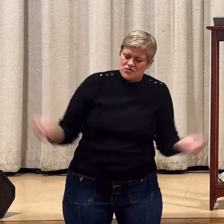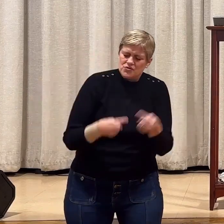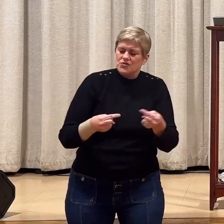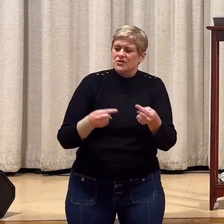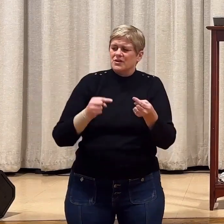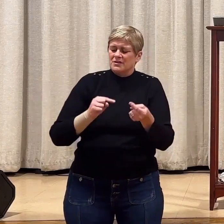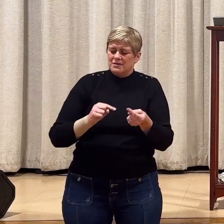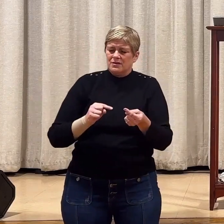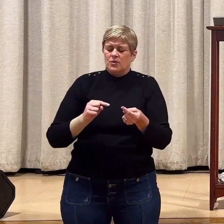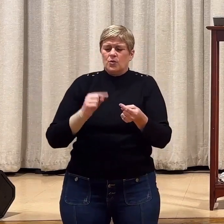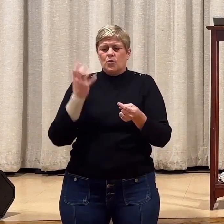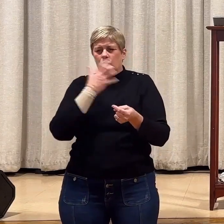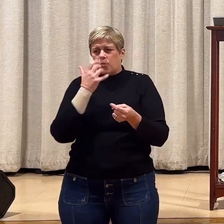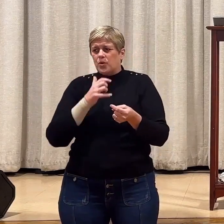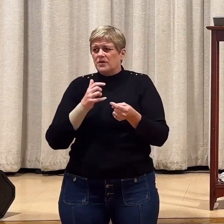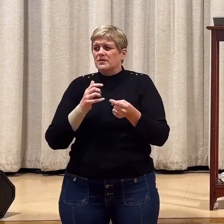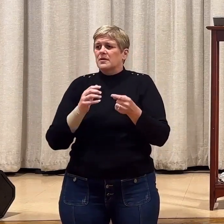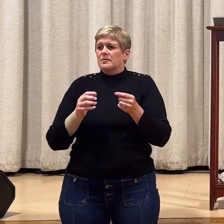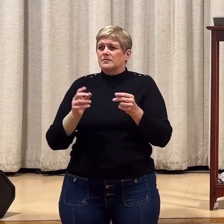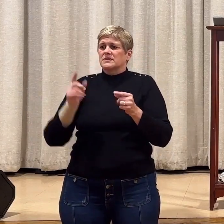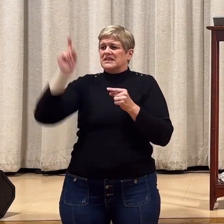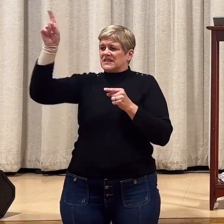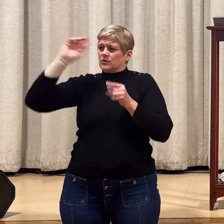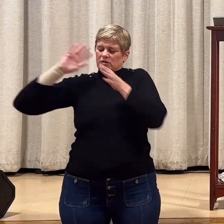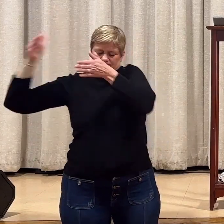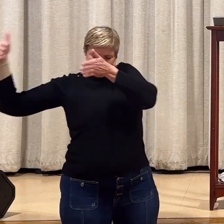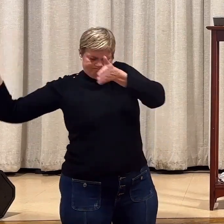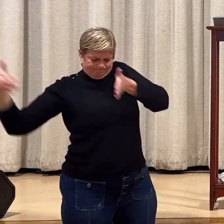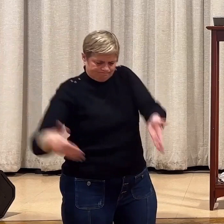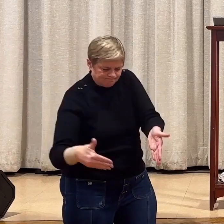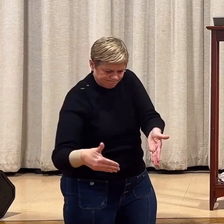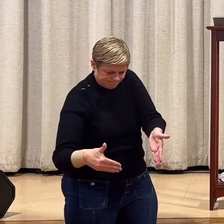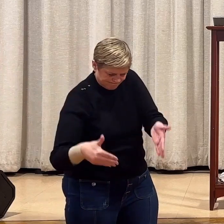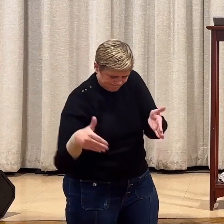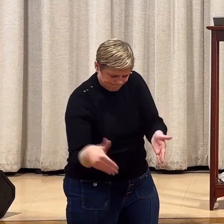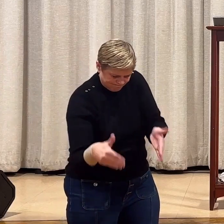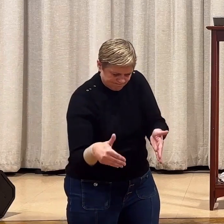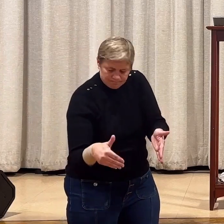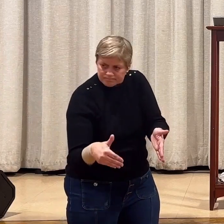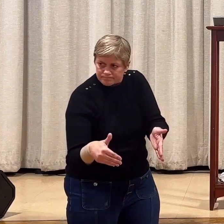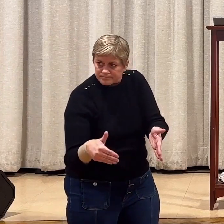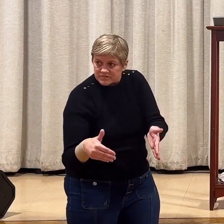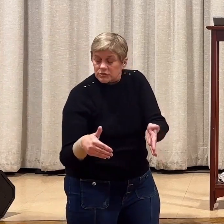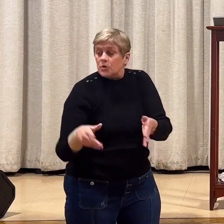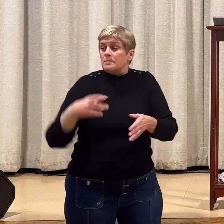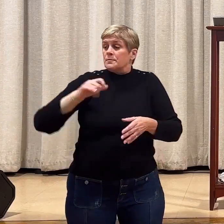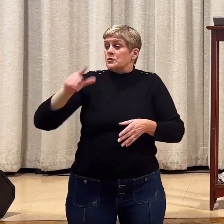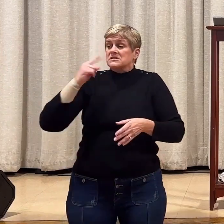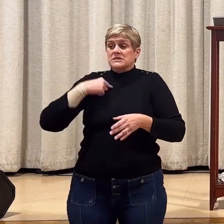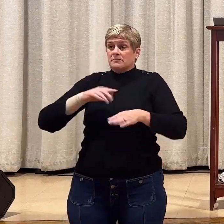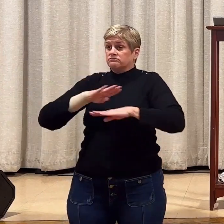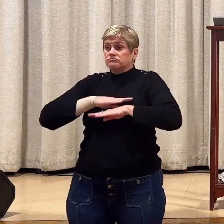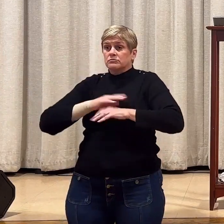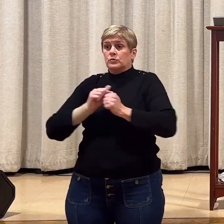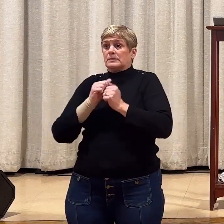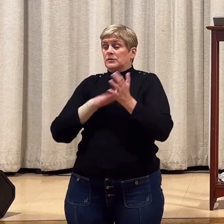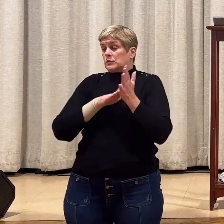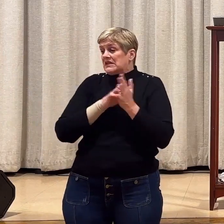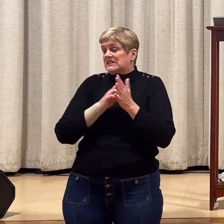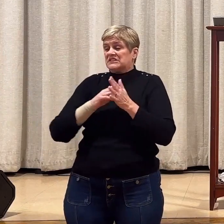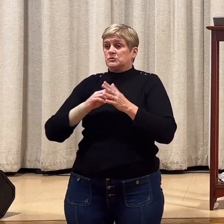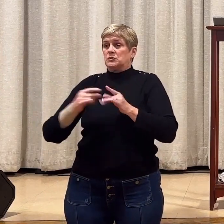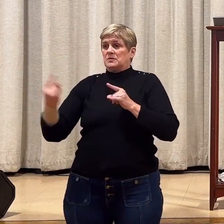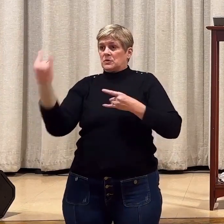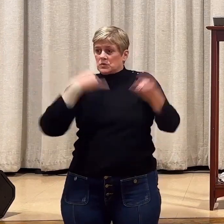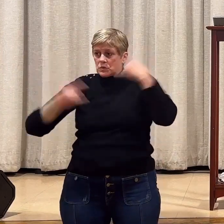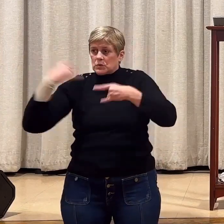trial, you get more attention from the shepherd. That's why Paul says, I'm content with weaknesses, with persecution, with hardships, for